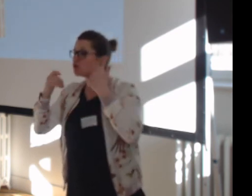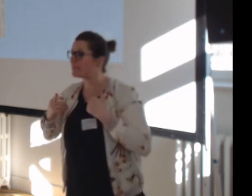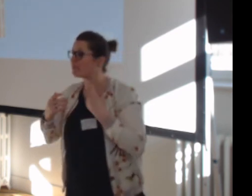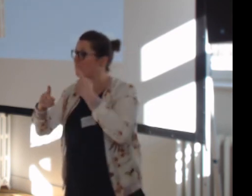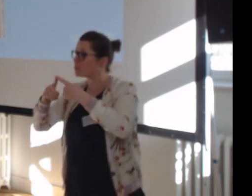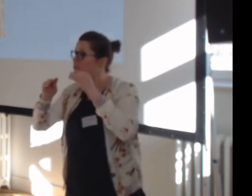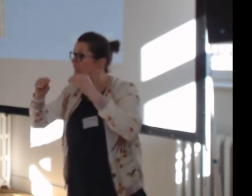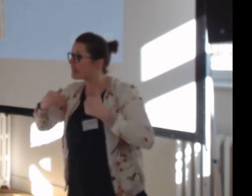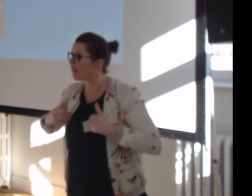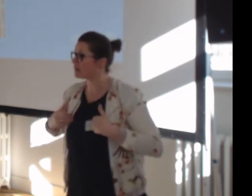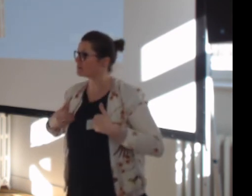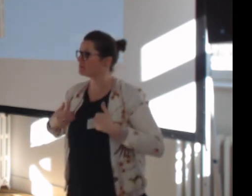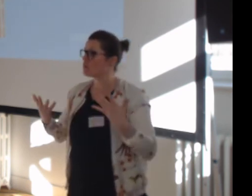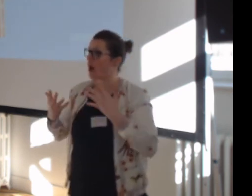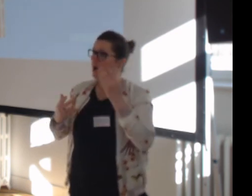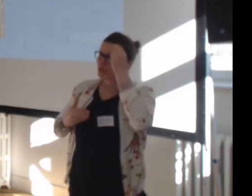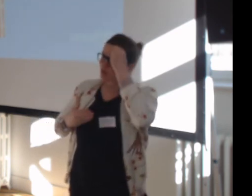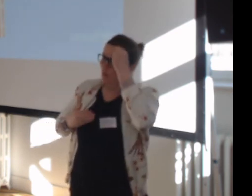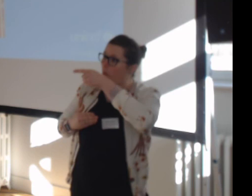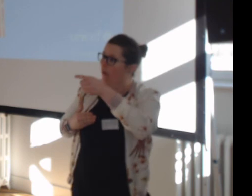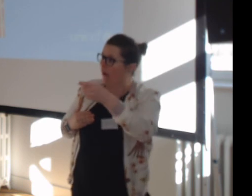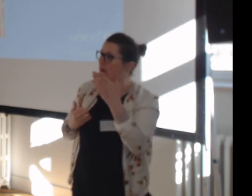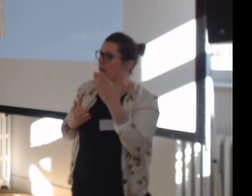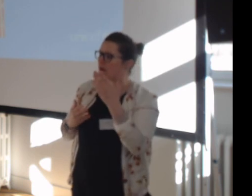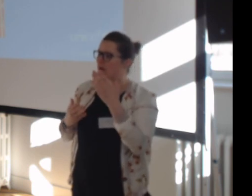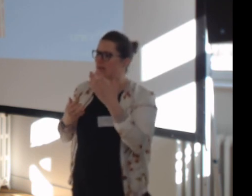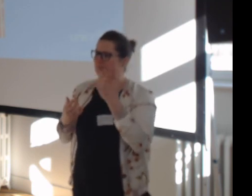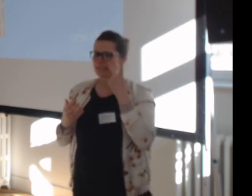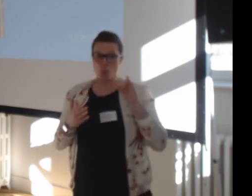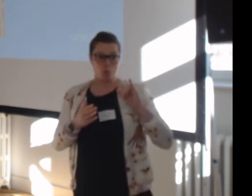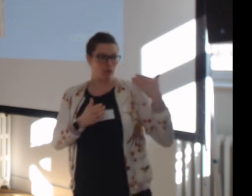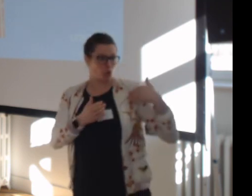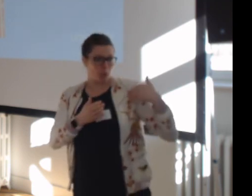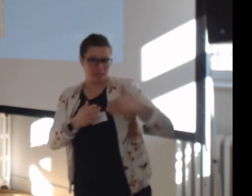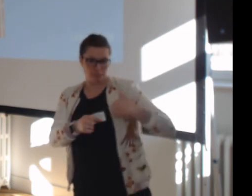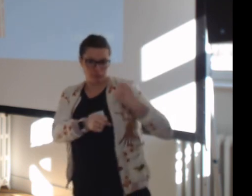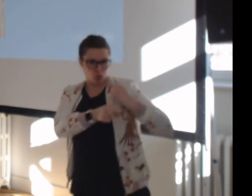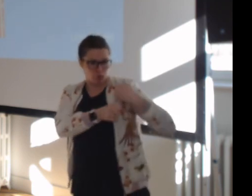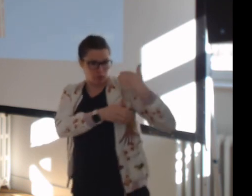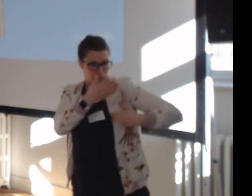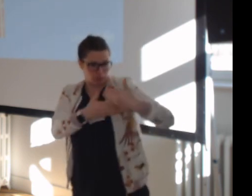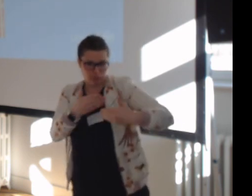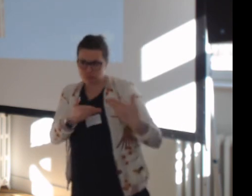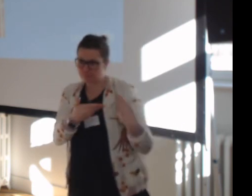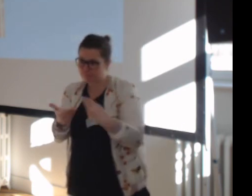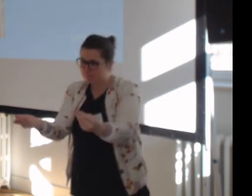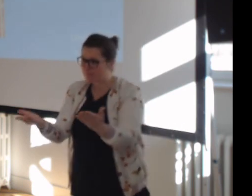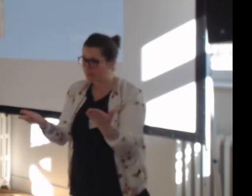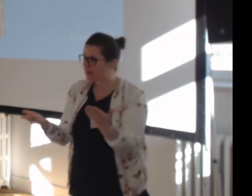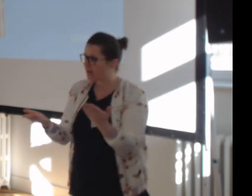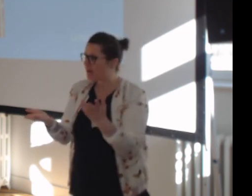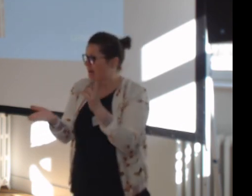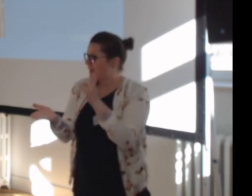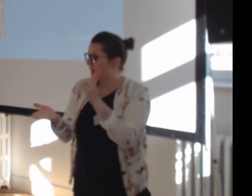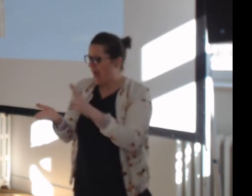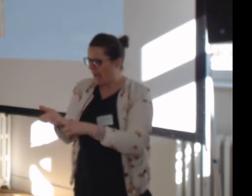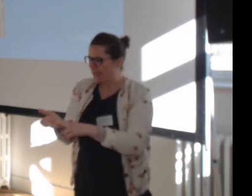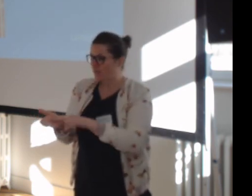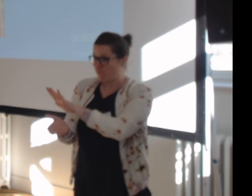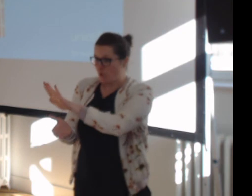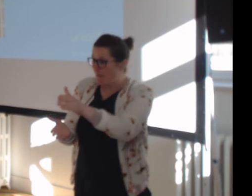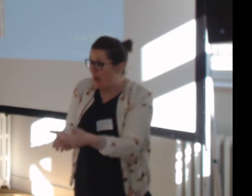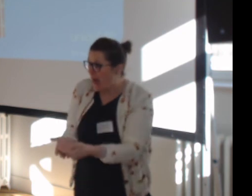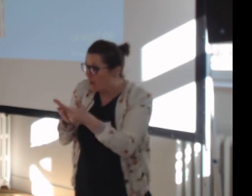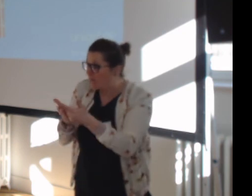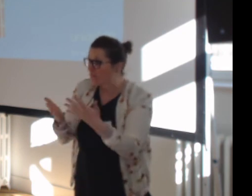and with teachers in schools, to see of the things that have been produced so far, which are really helpful to them